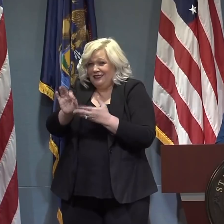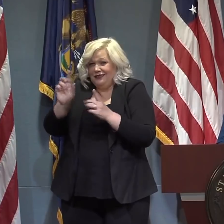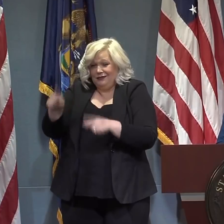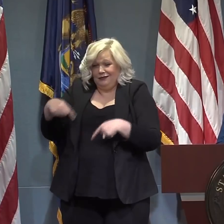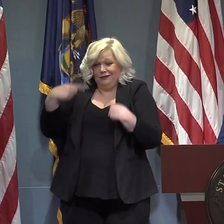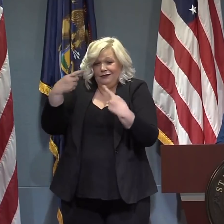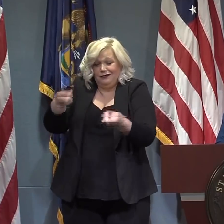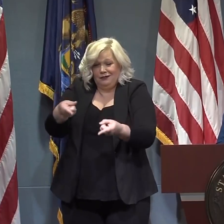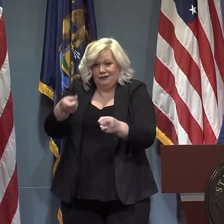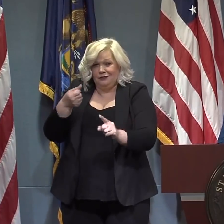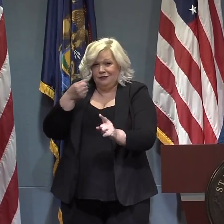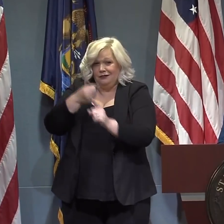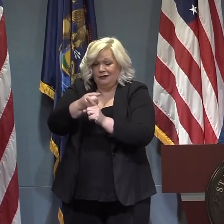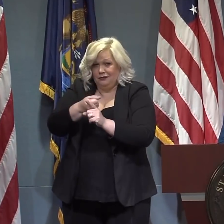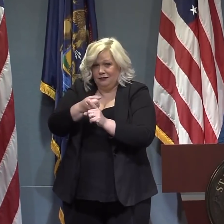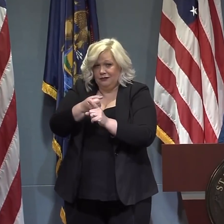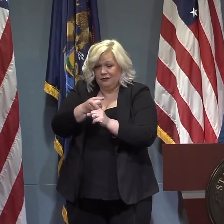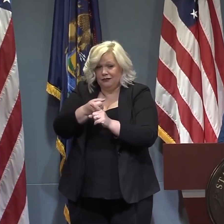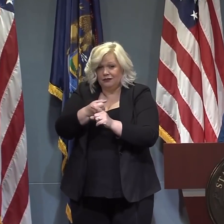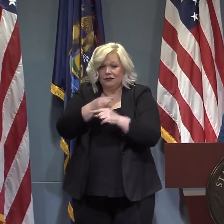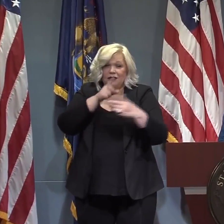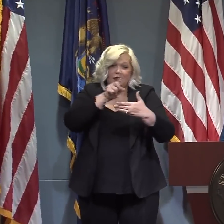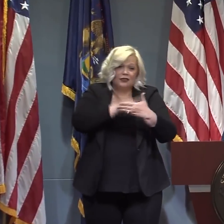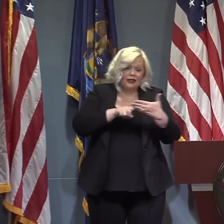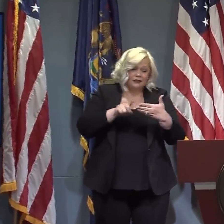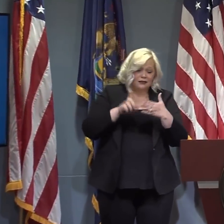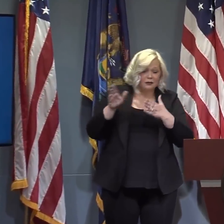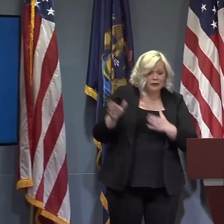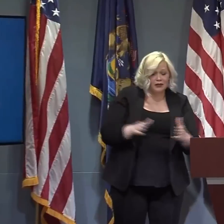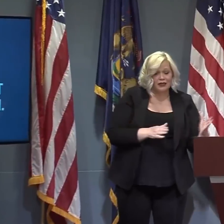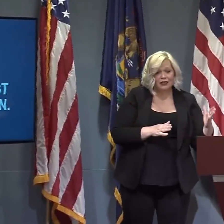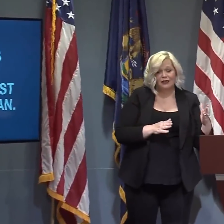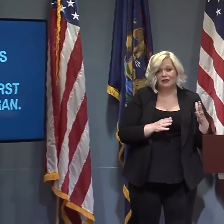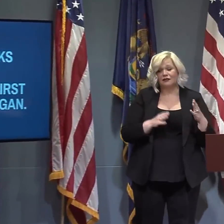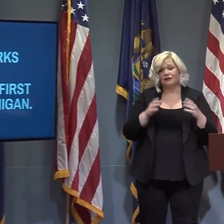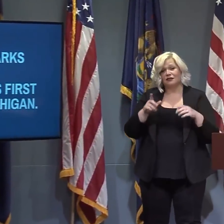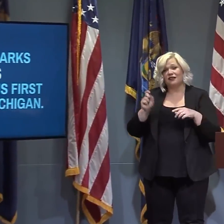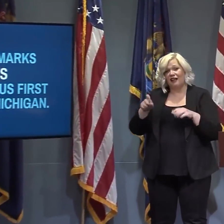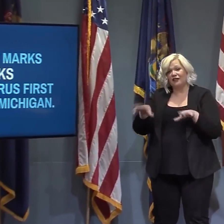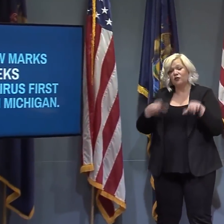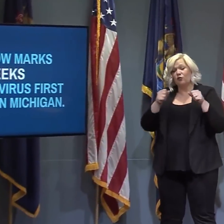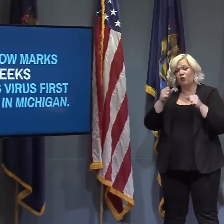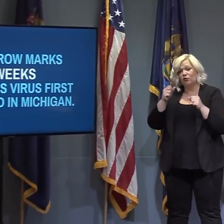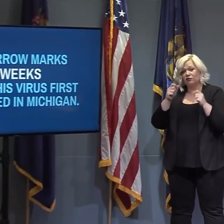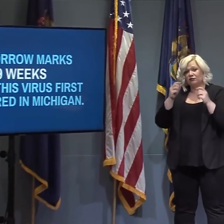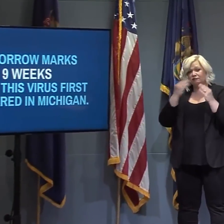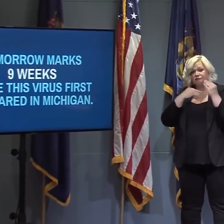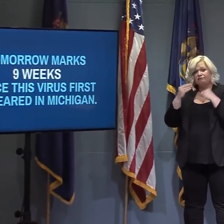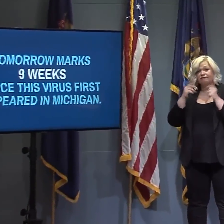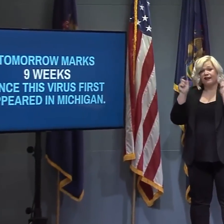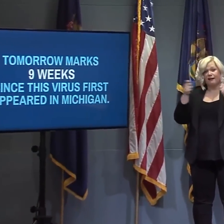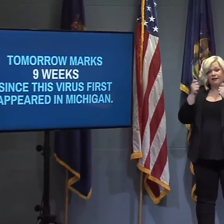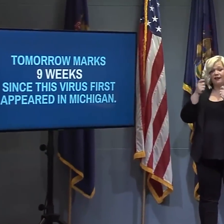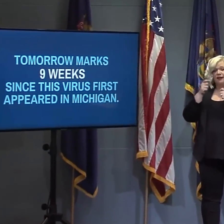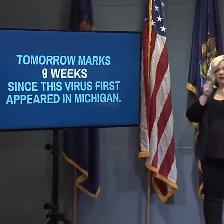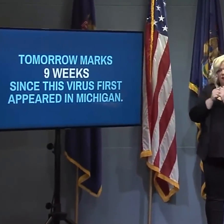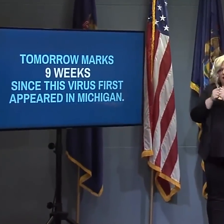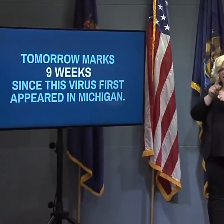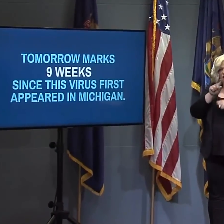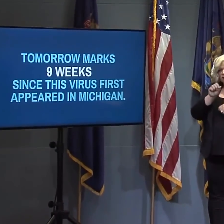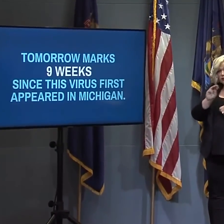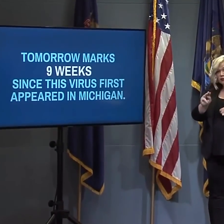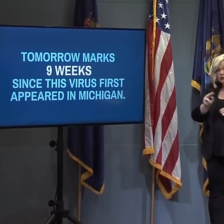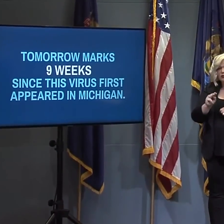of canceled plans and holiday dinners over Zoom. 9 weeks inside with our families and